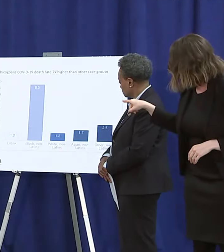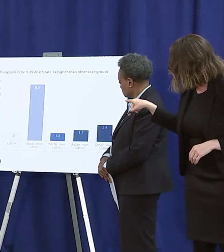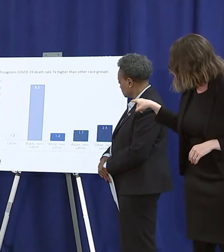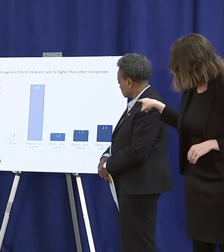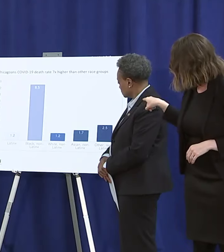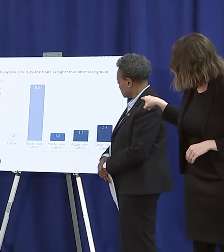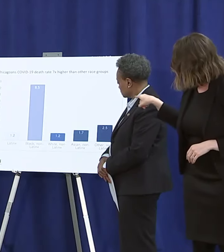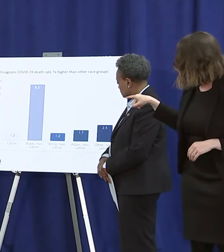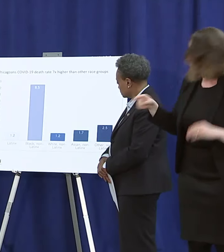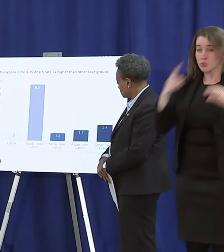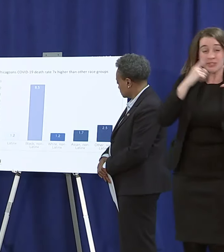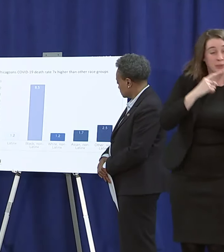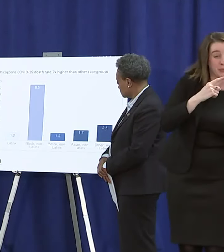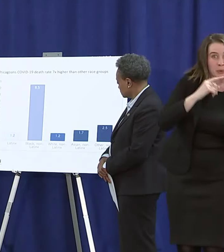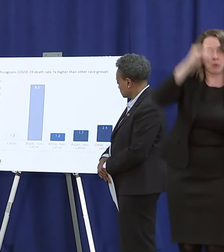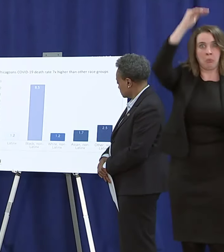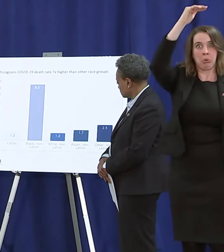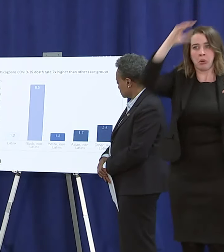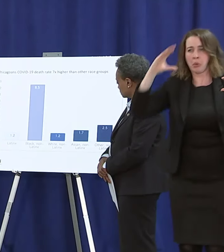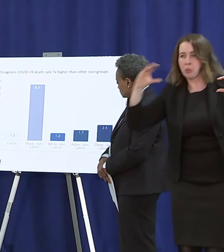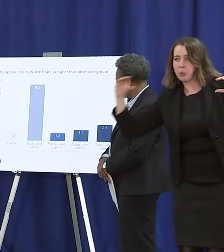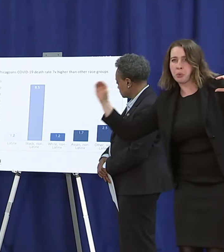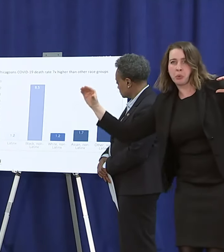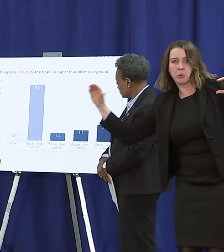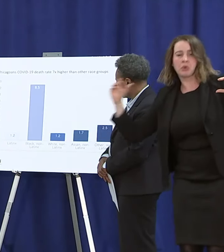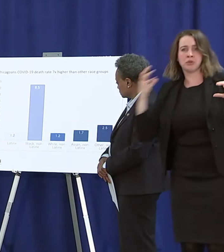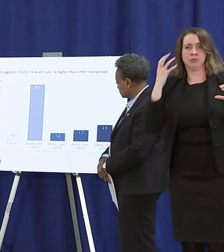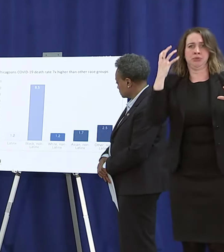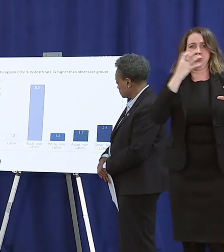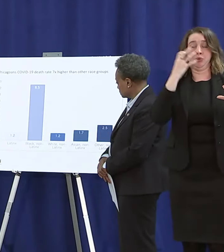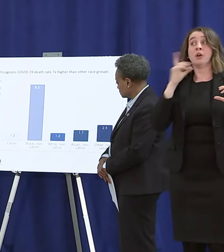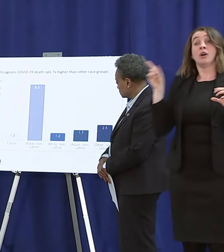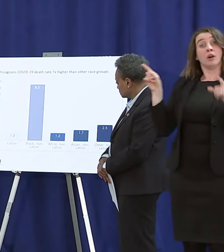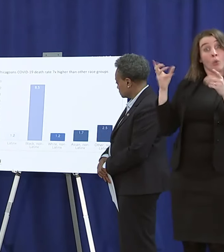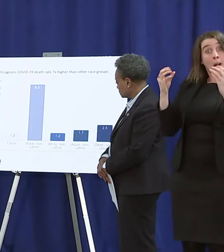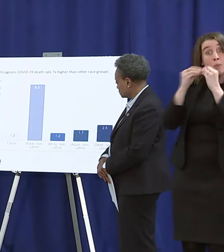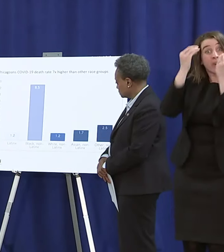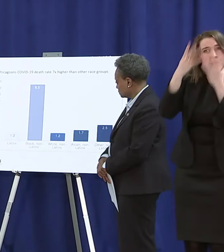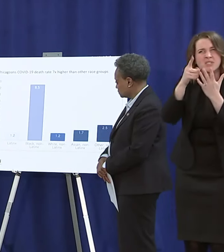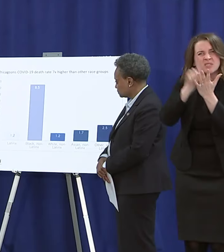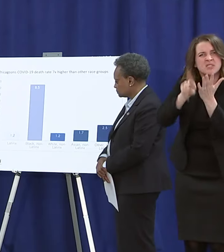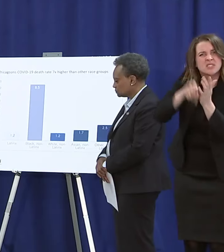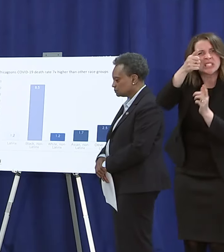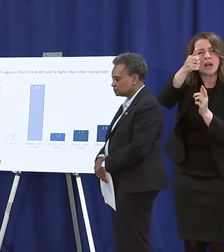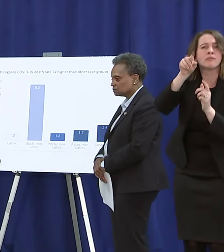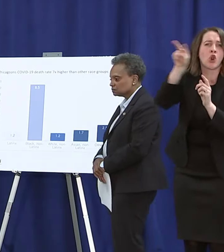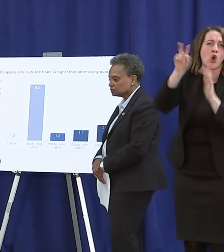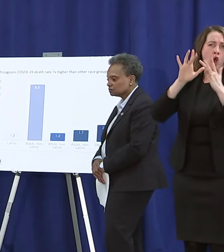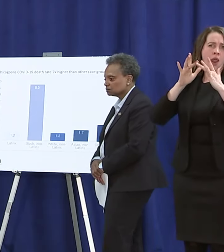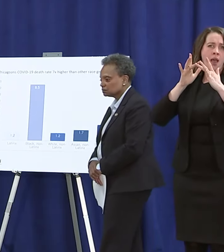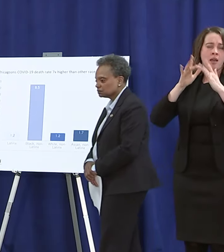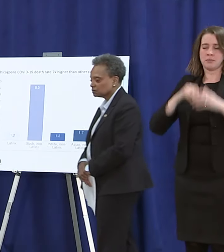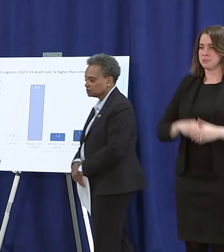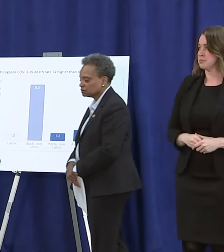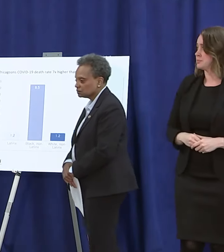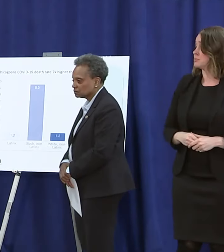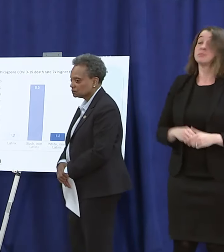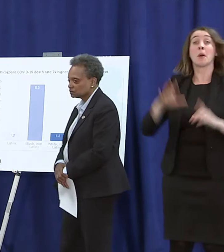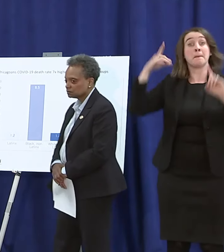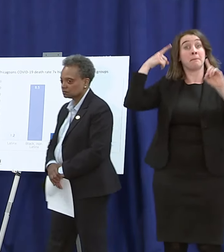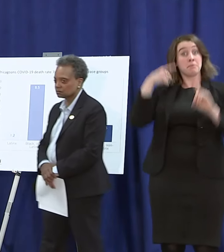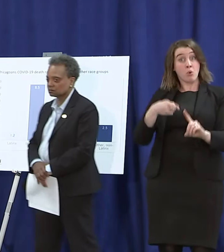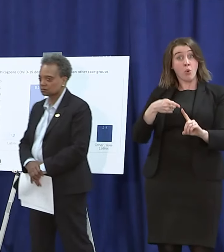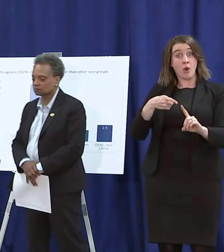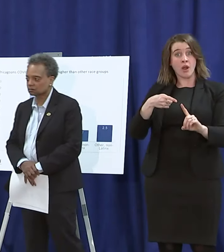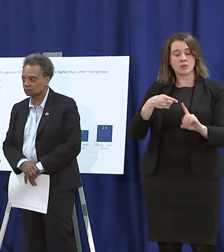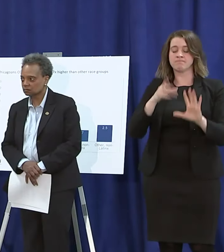non-Latinx, and other non-Latinx fall in. Much more detail, again, available on the website. But by and large, this is